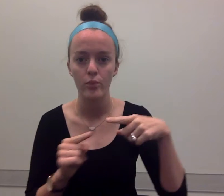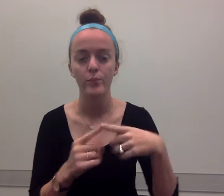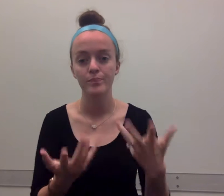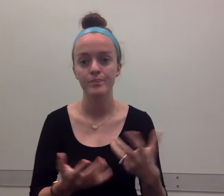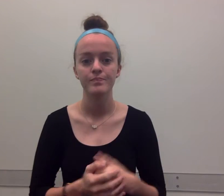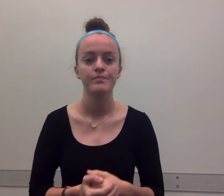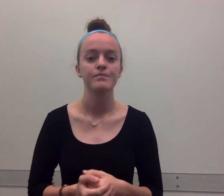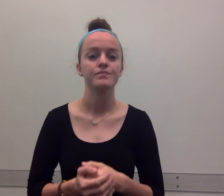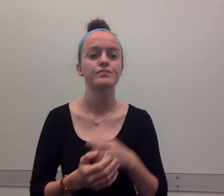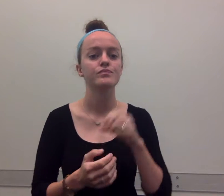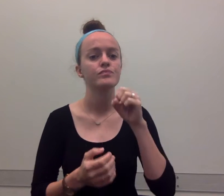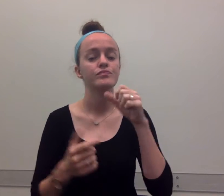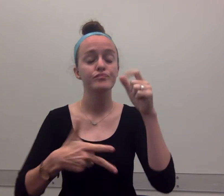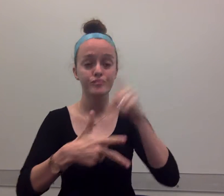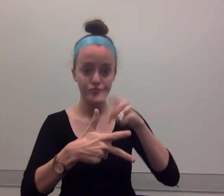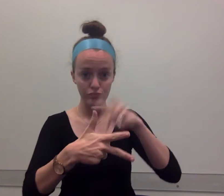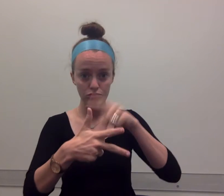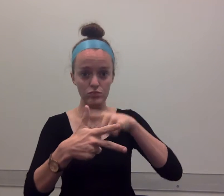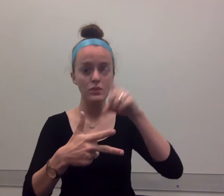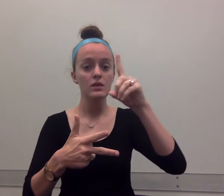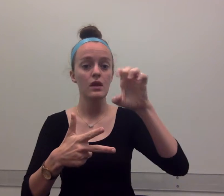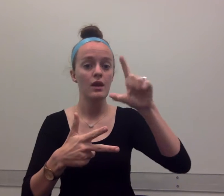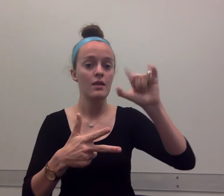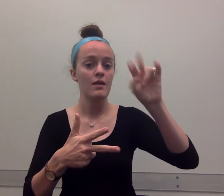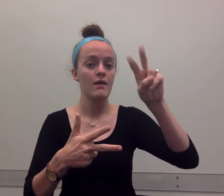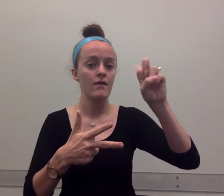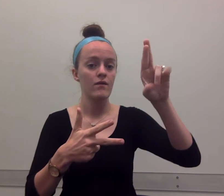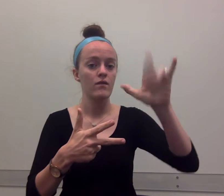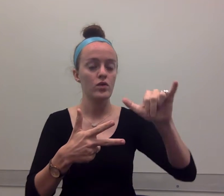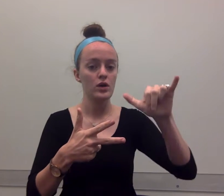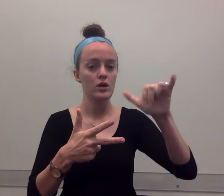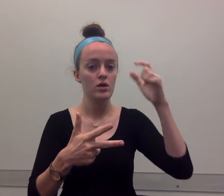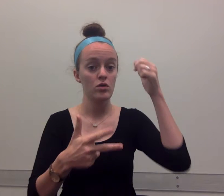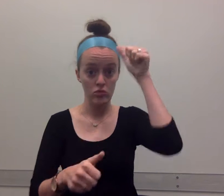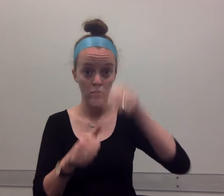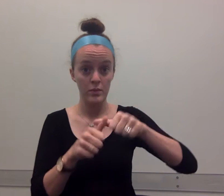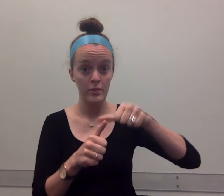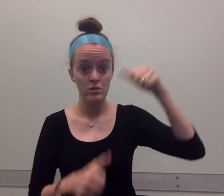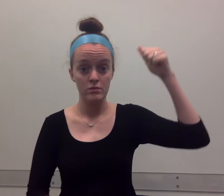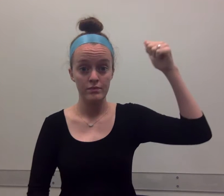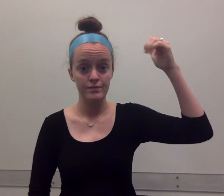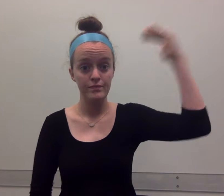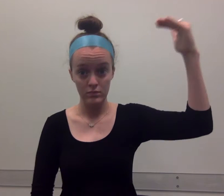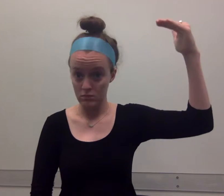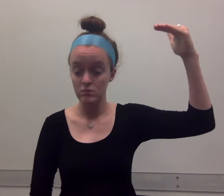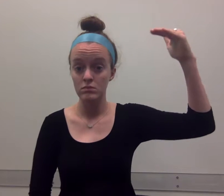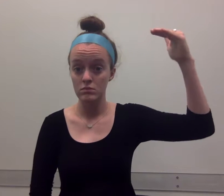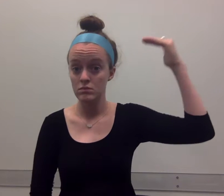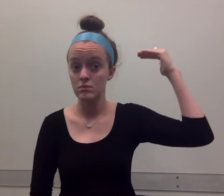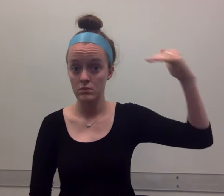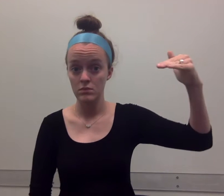So the first area, delivery. The 4 areas that deal with delivery: manuscript,